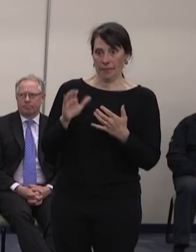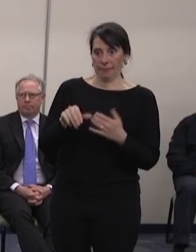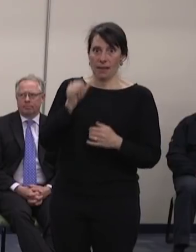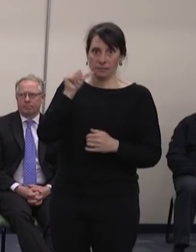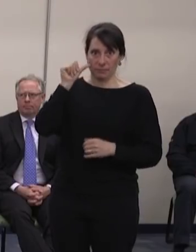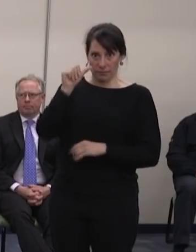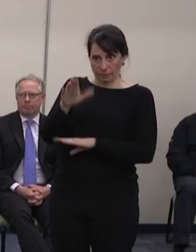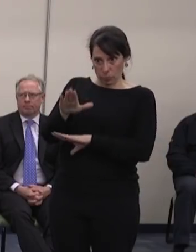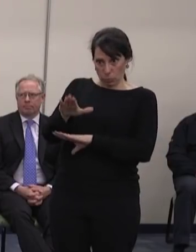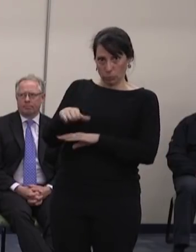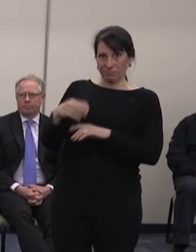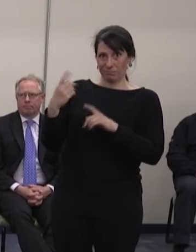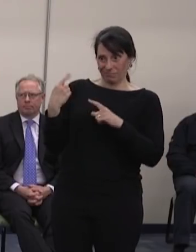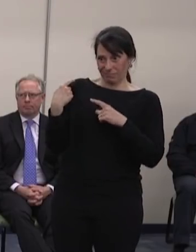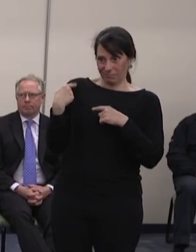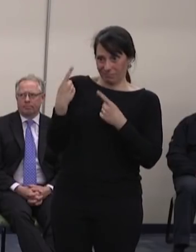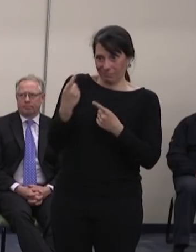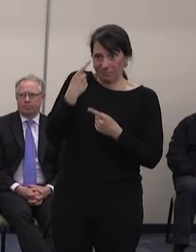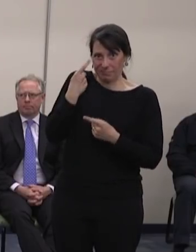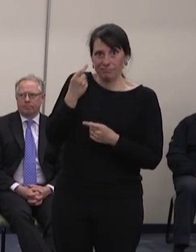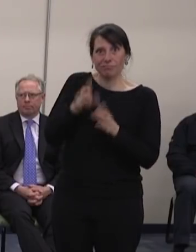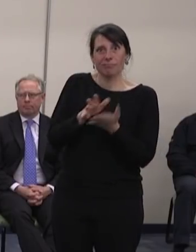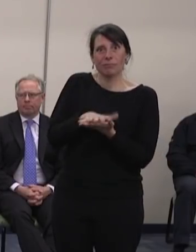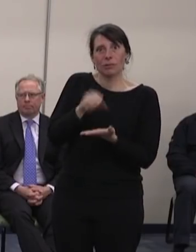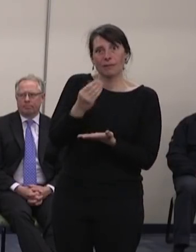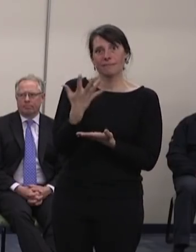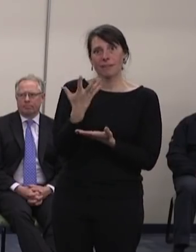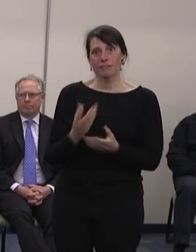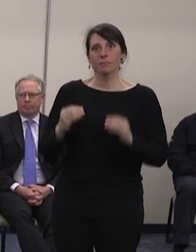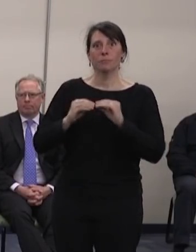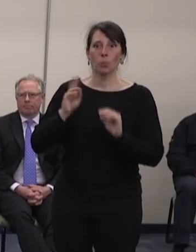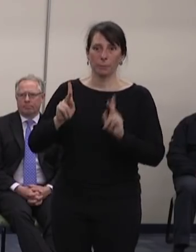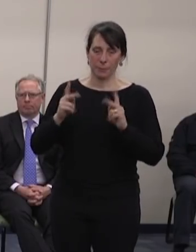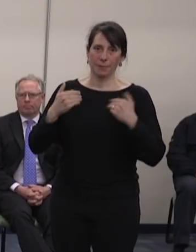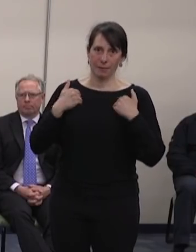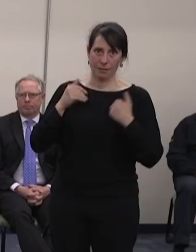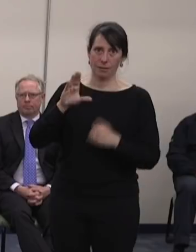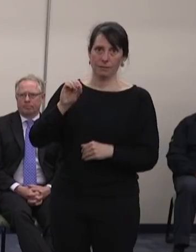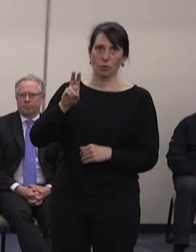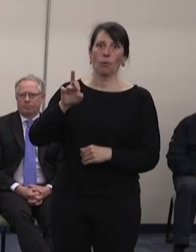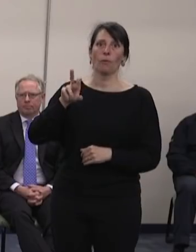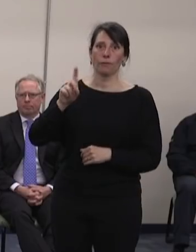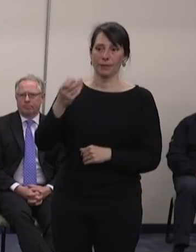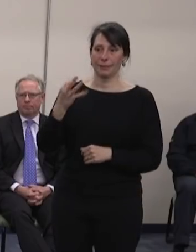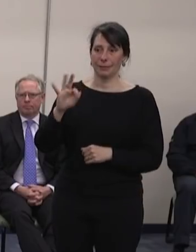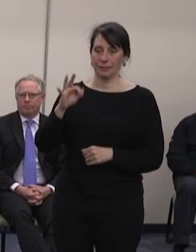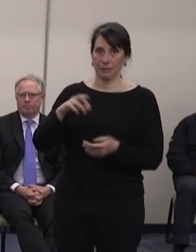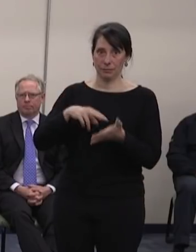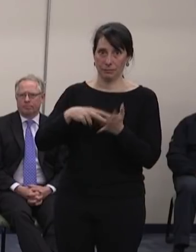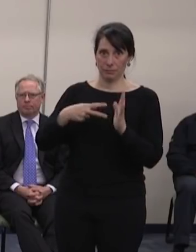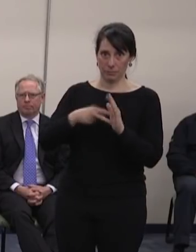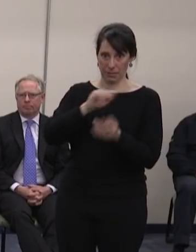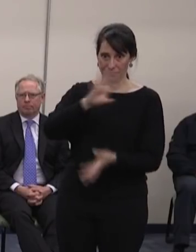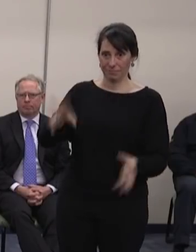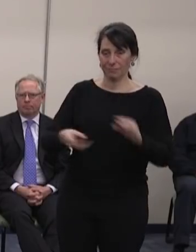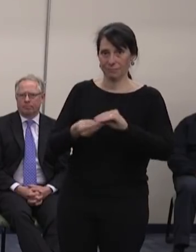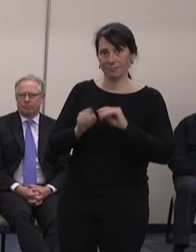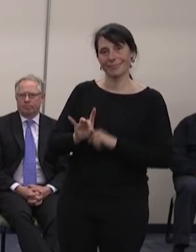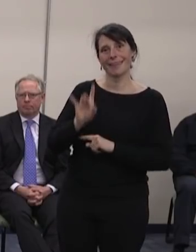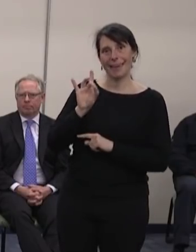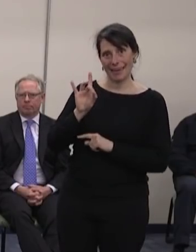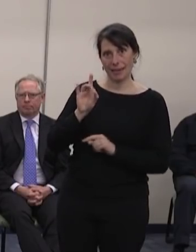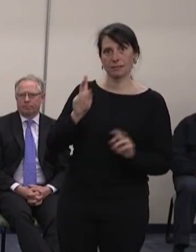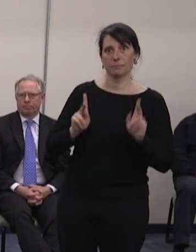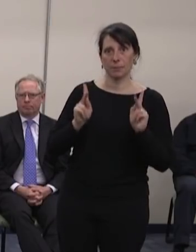of 5 additional residents of our county with COVID-19, bringing the total at this time to 8 cases